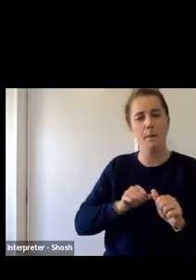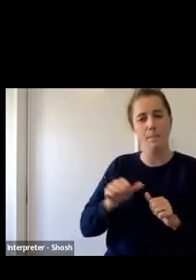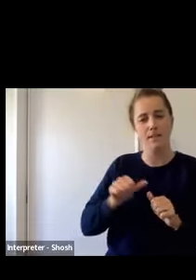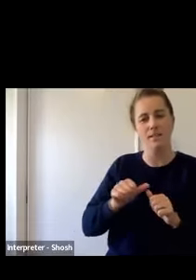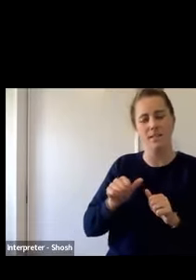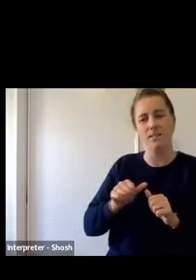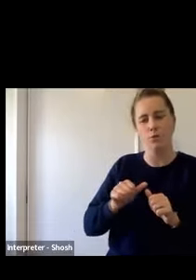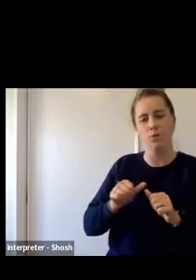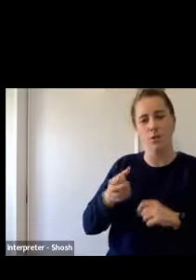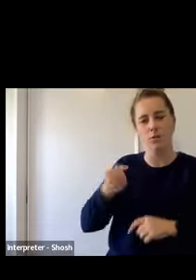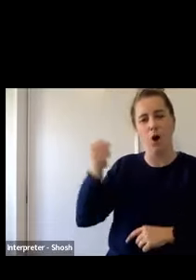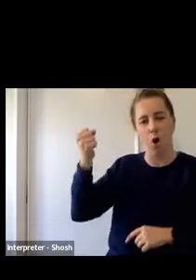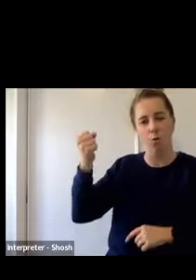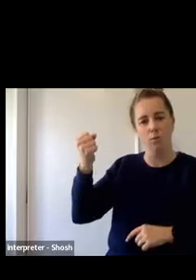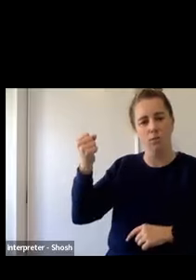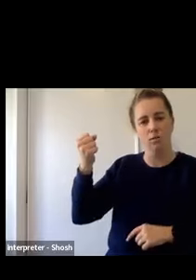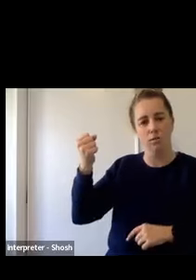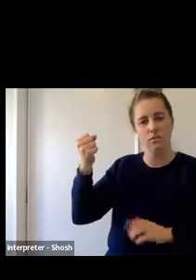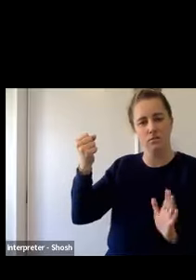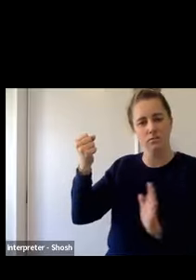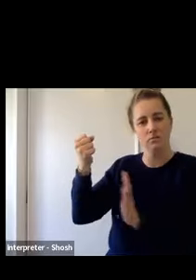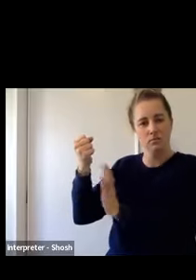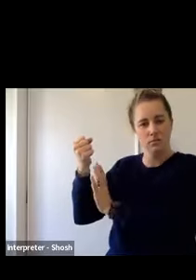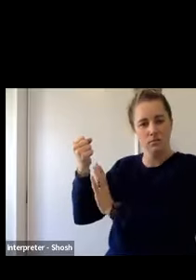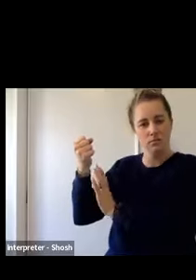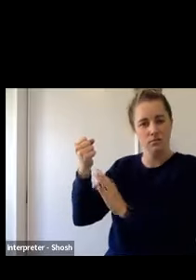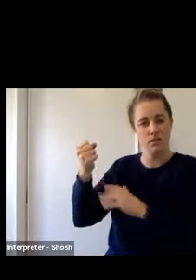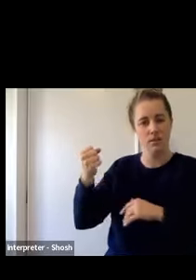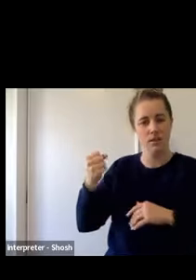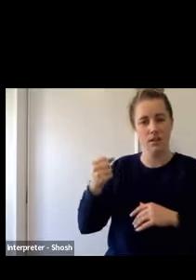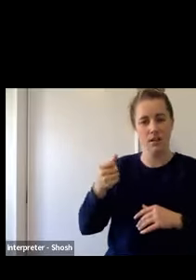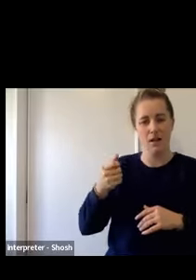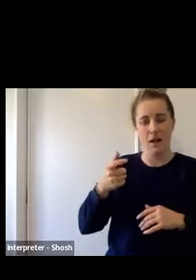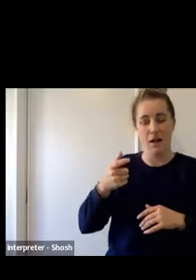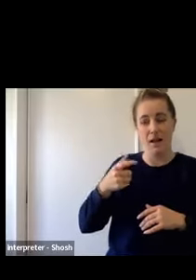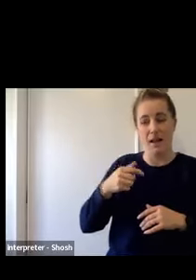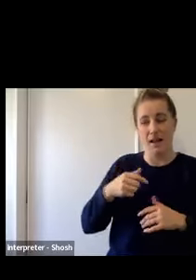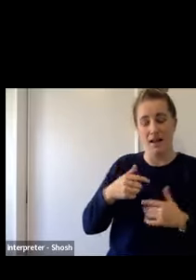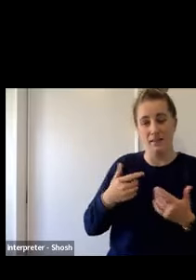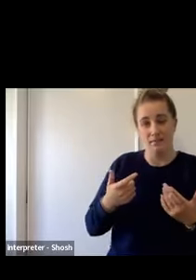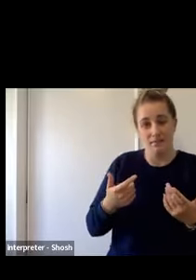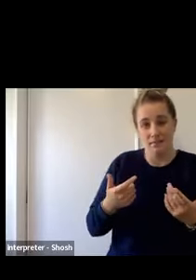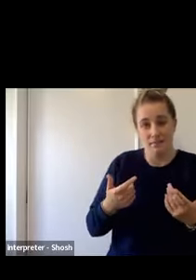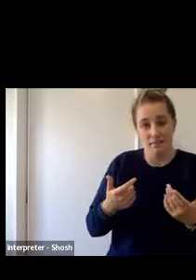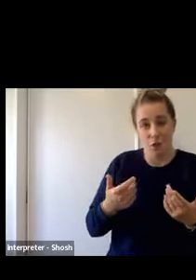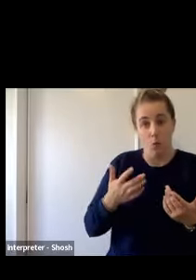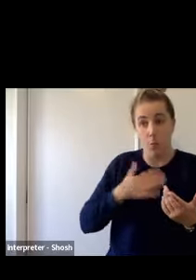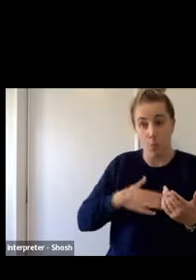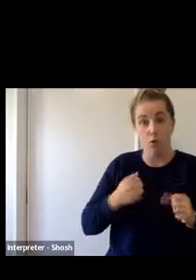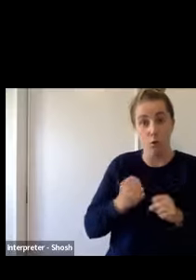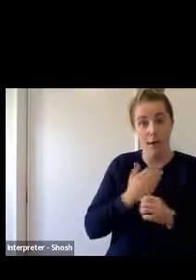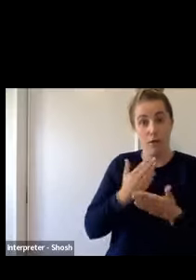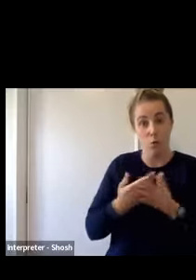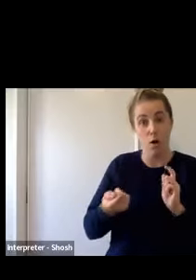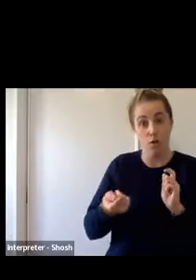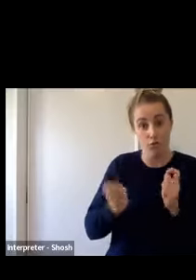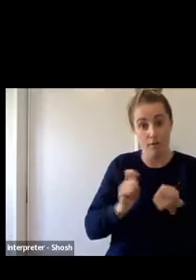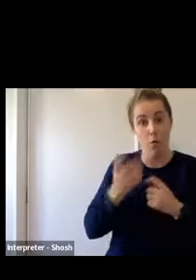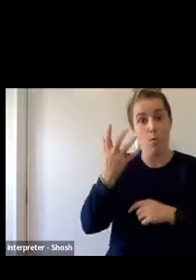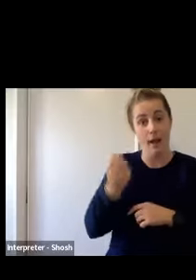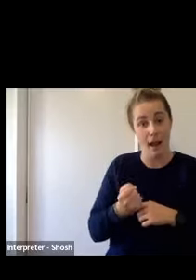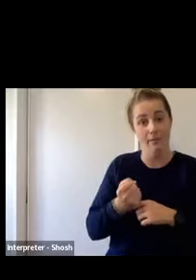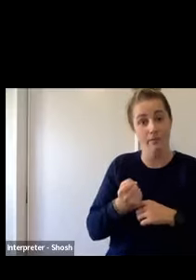further, as it somewhat closes the door on any major reforms for at least a